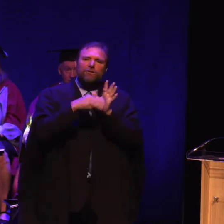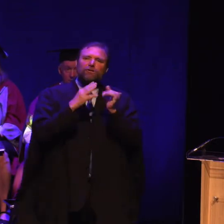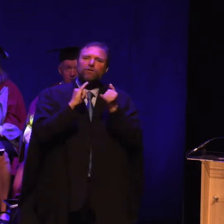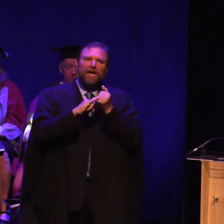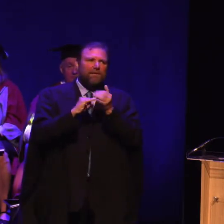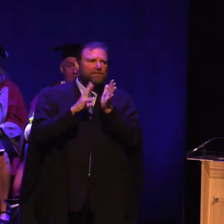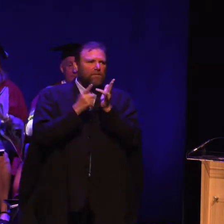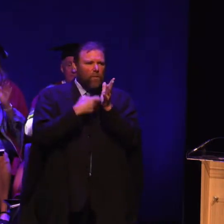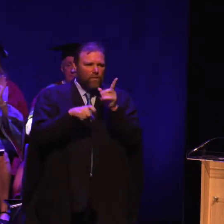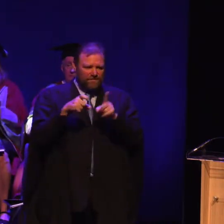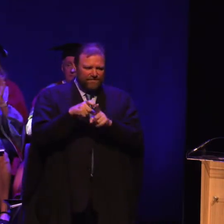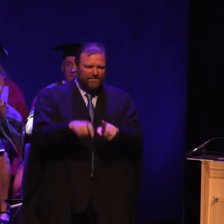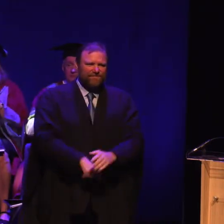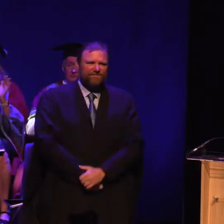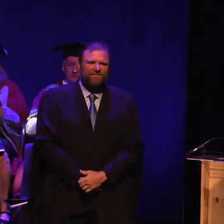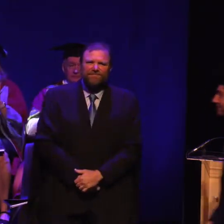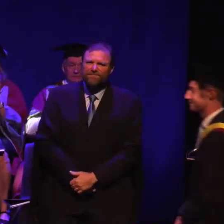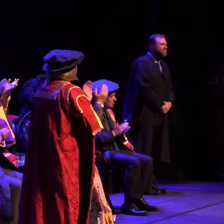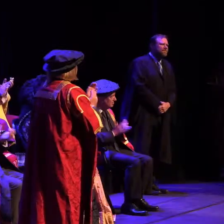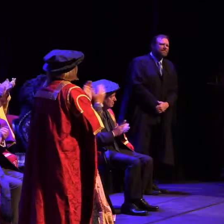Moore.